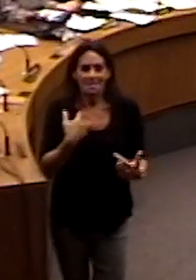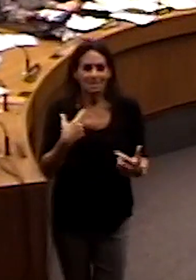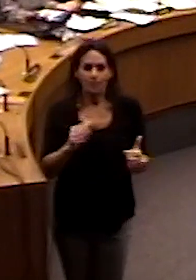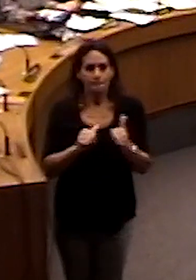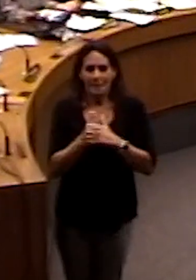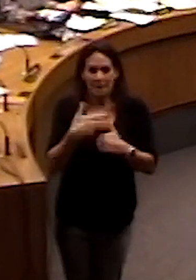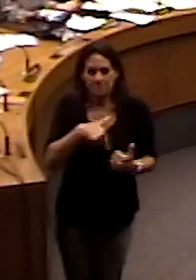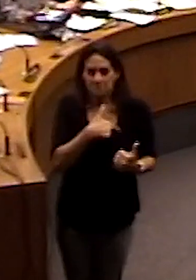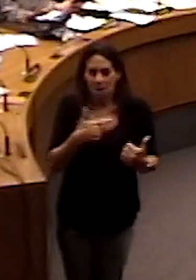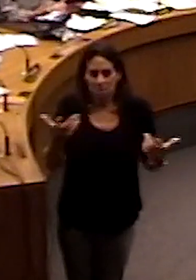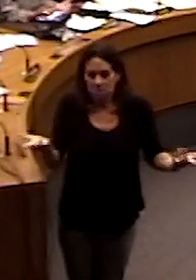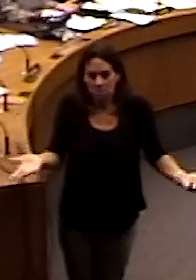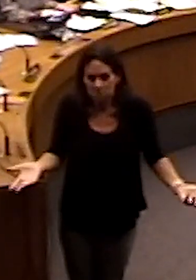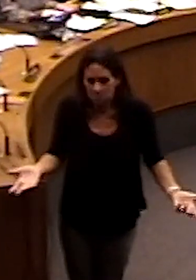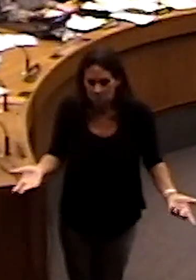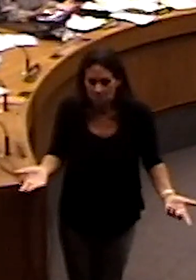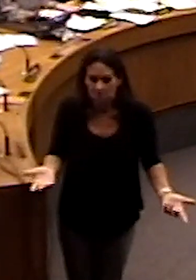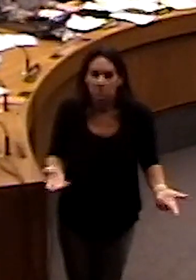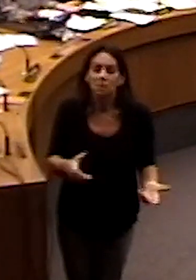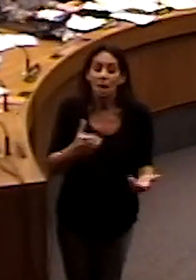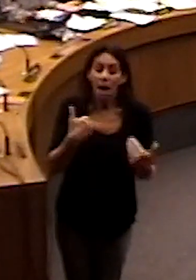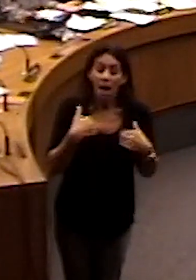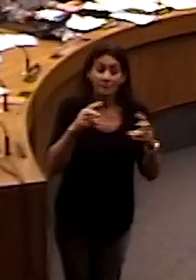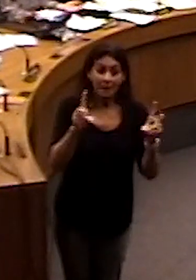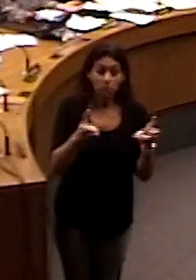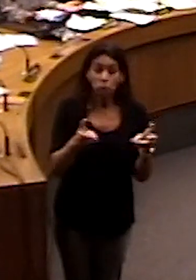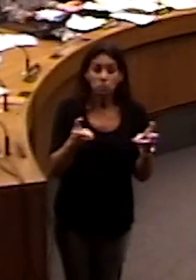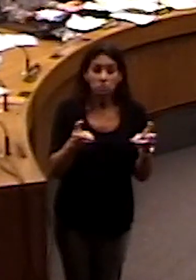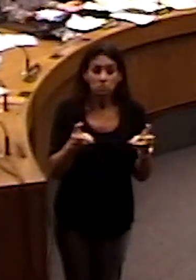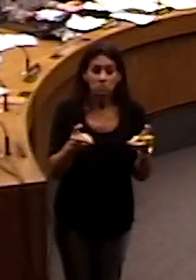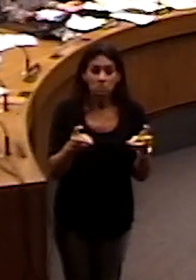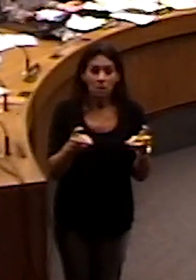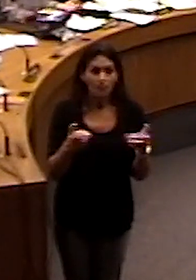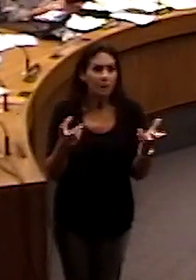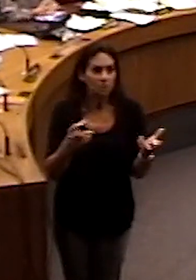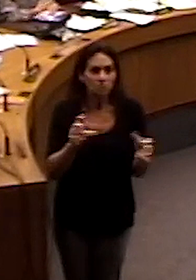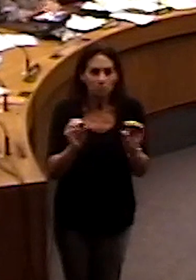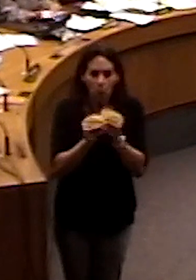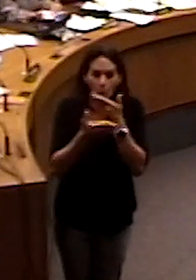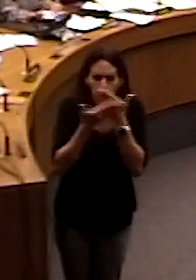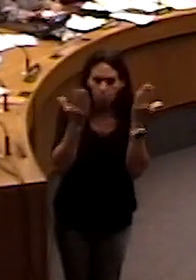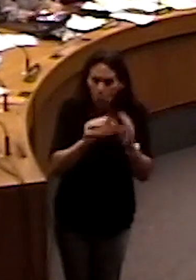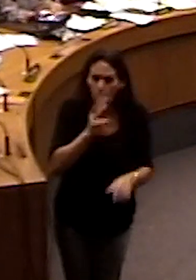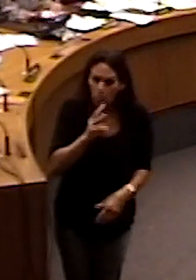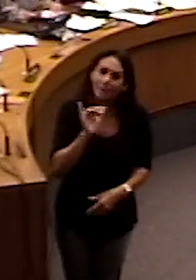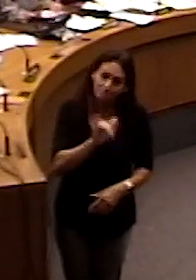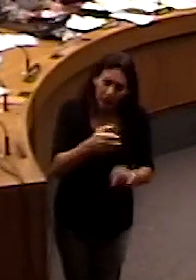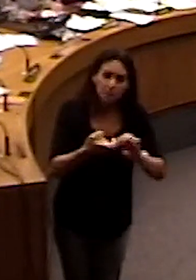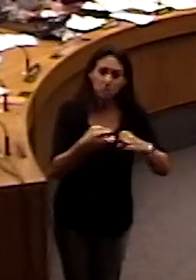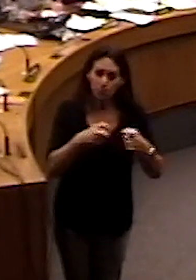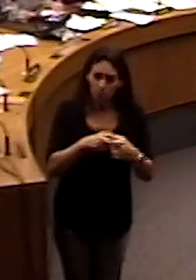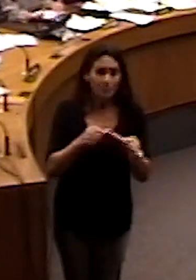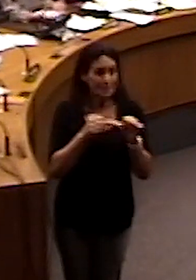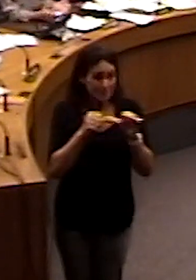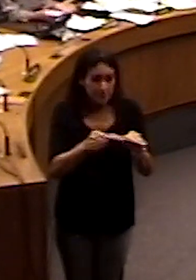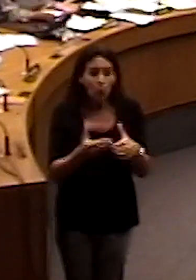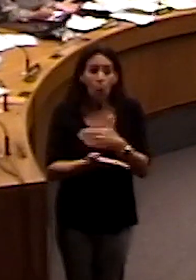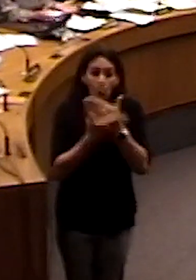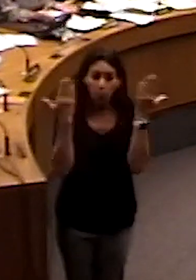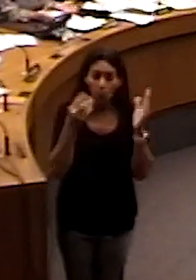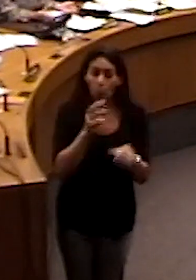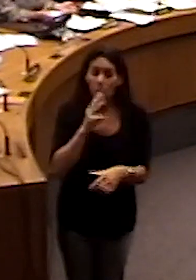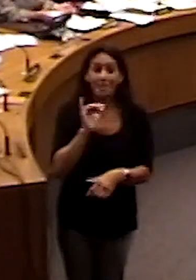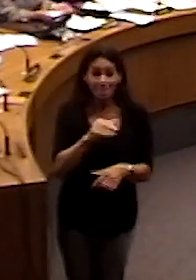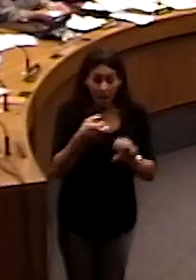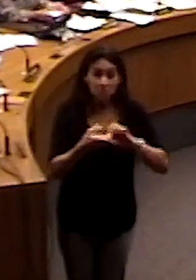scope. And there's issues here. No water is a huge issue. And continual no water is an issue. And this is something